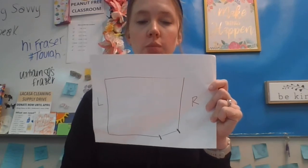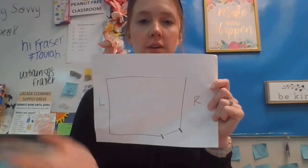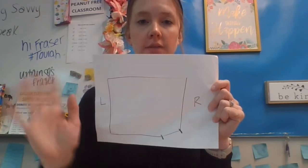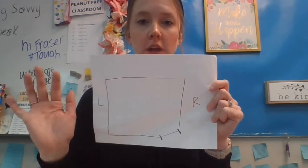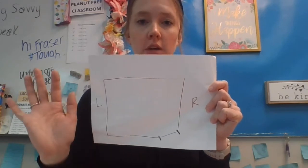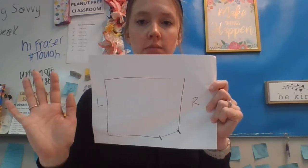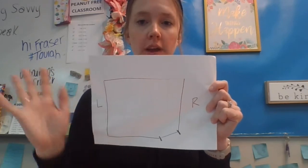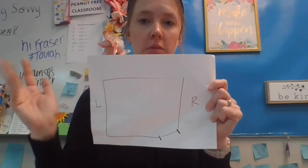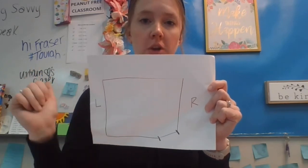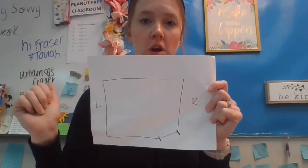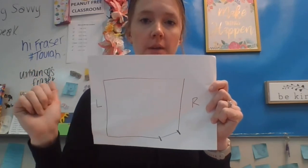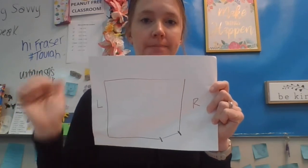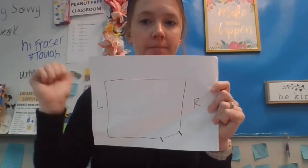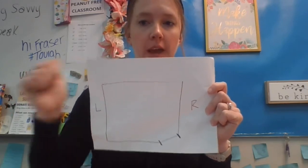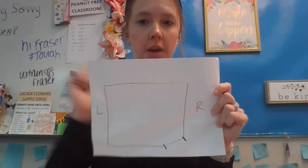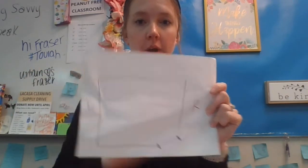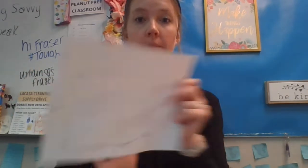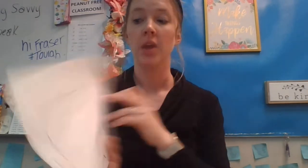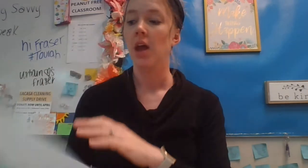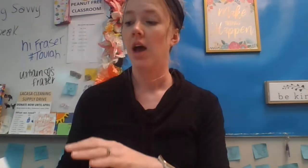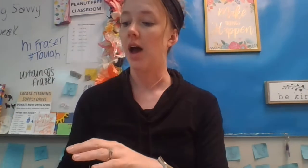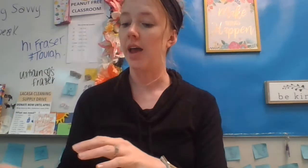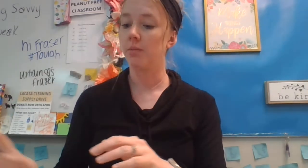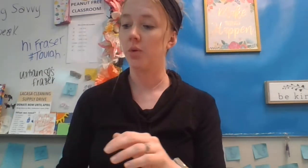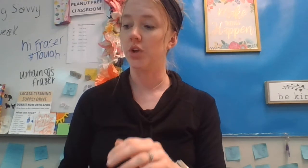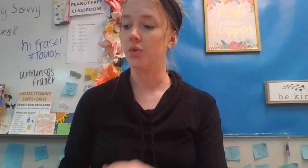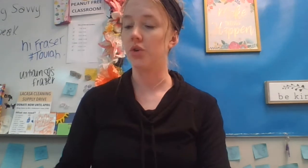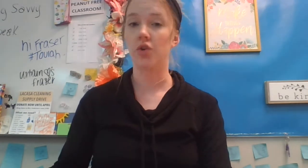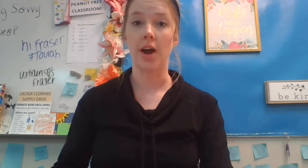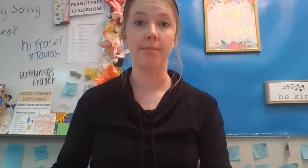Pause the video, let everybody draw. Okay, here we go. I am going to describe